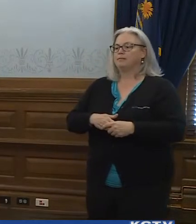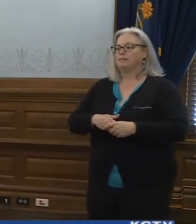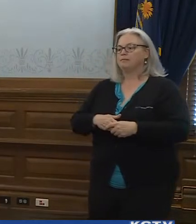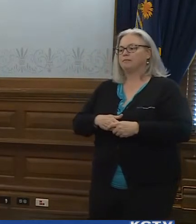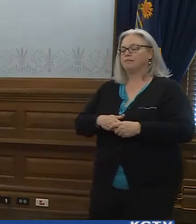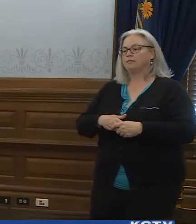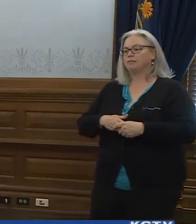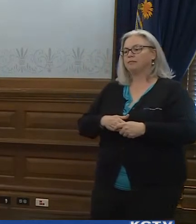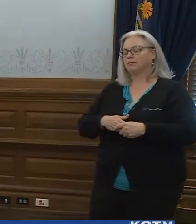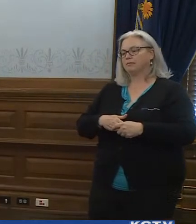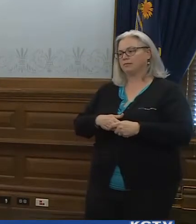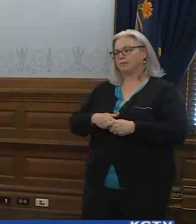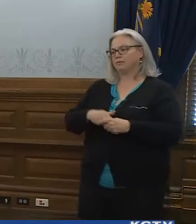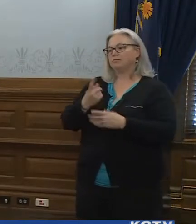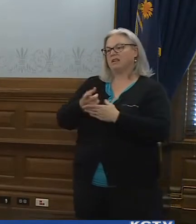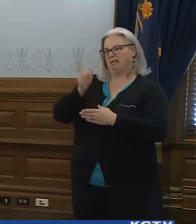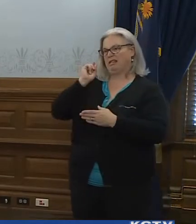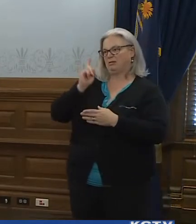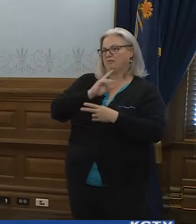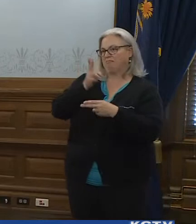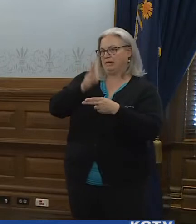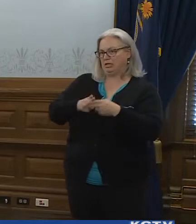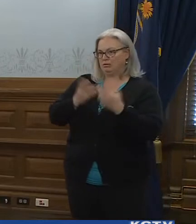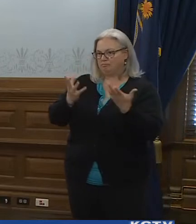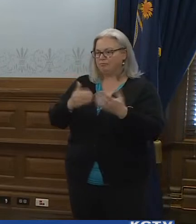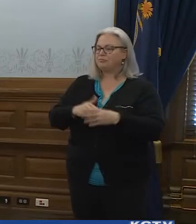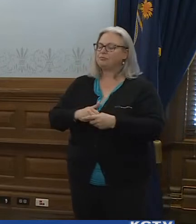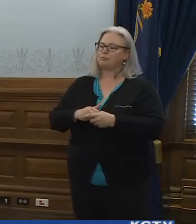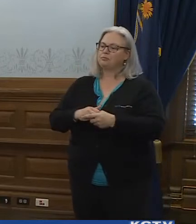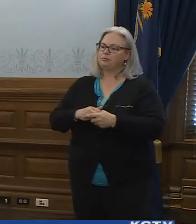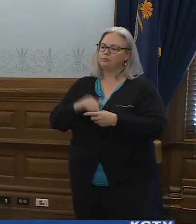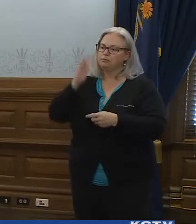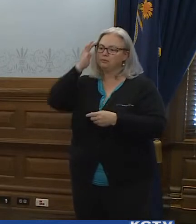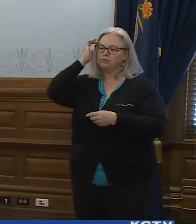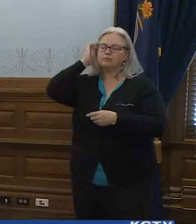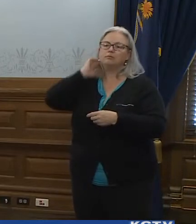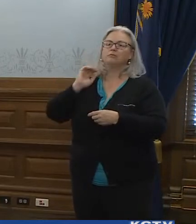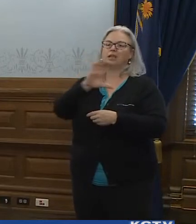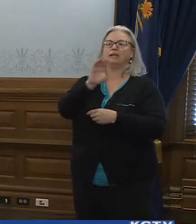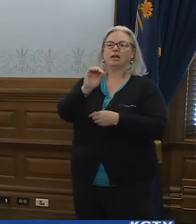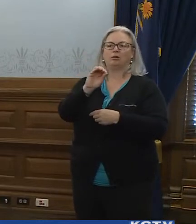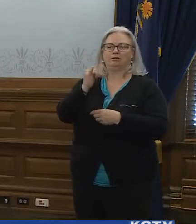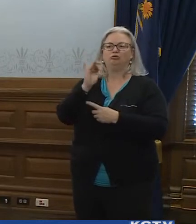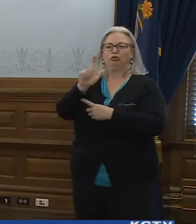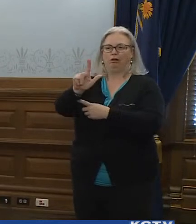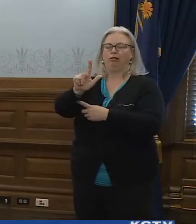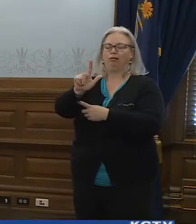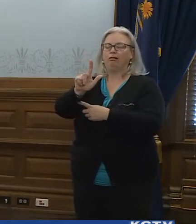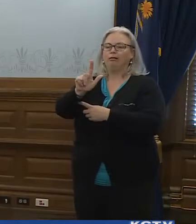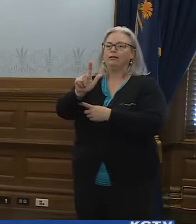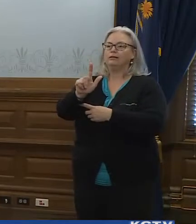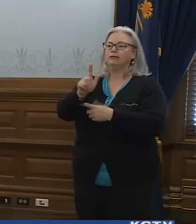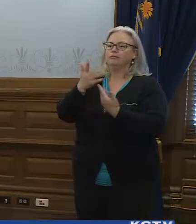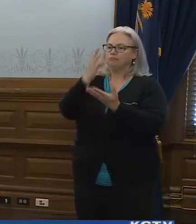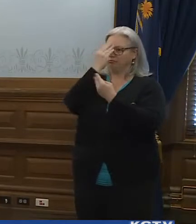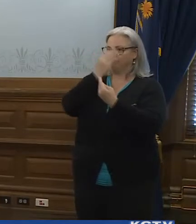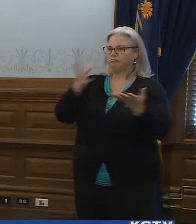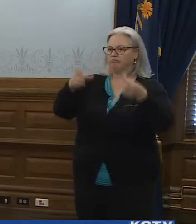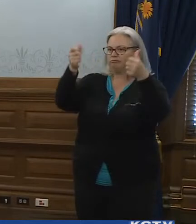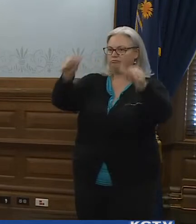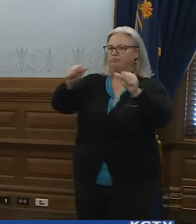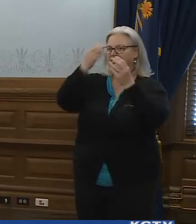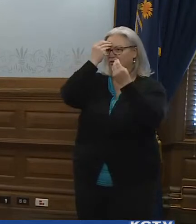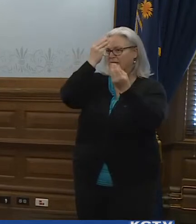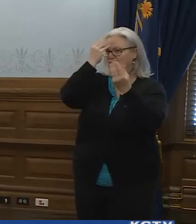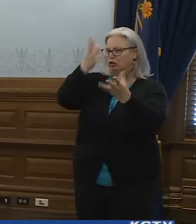I talked last week about a county jail, and they put out a information